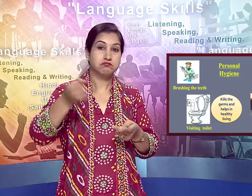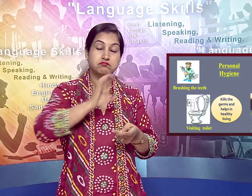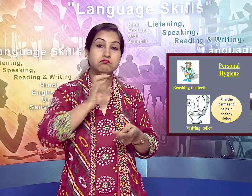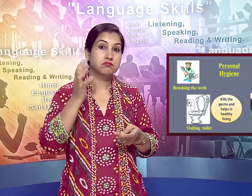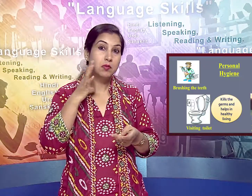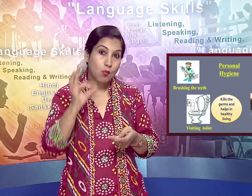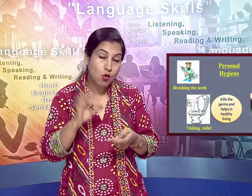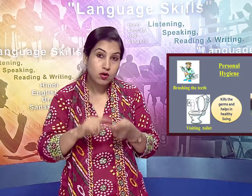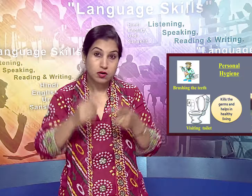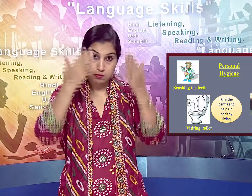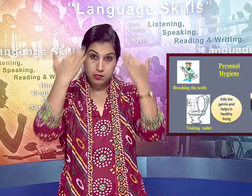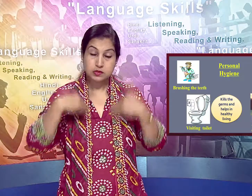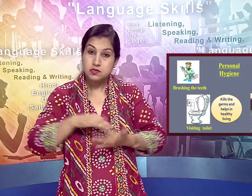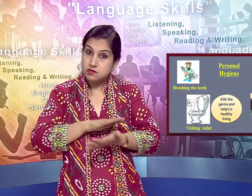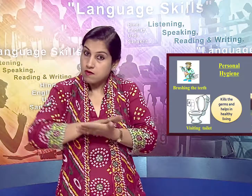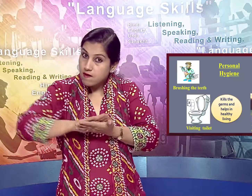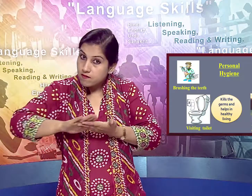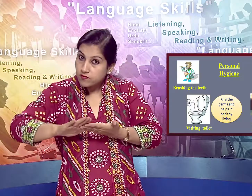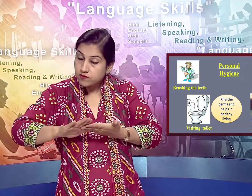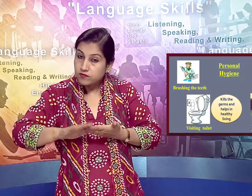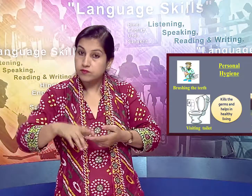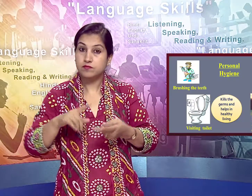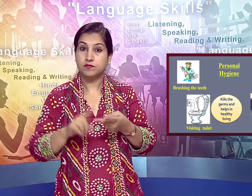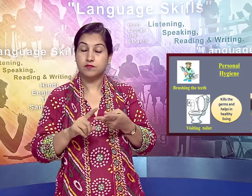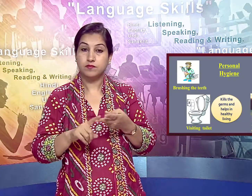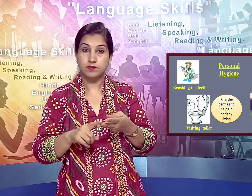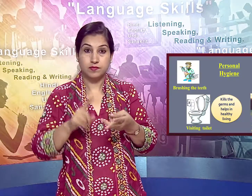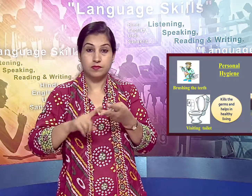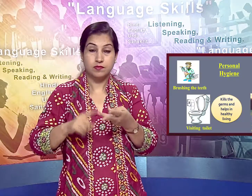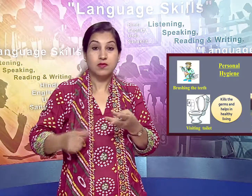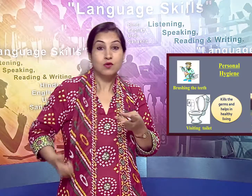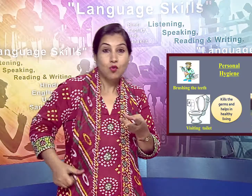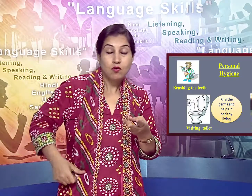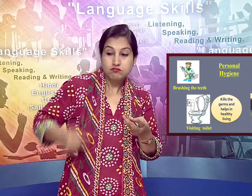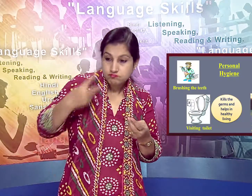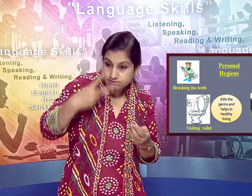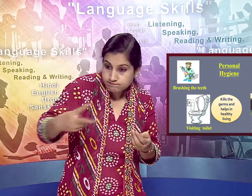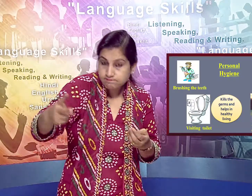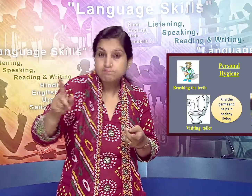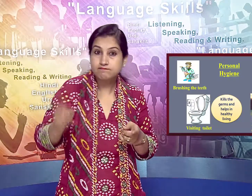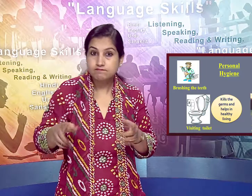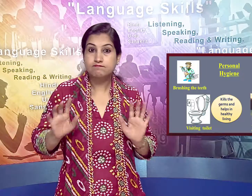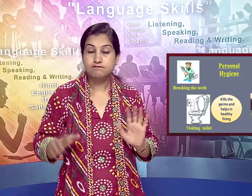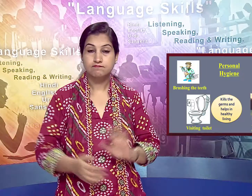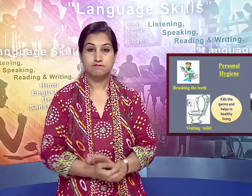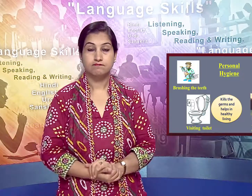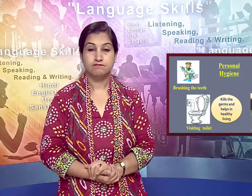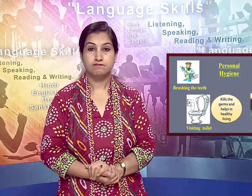important for our physical hygiene. Visiting toilets at